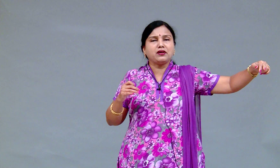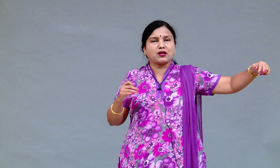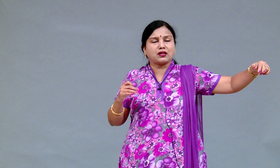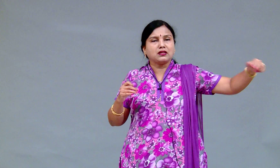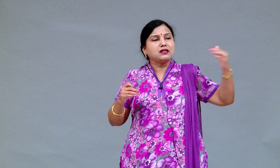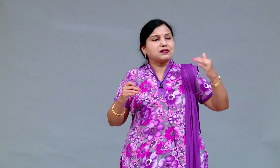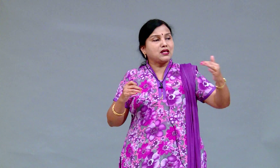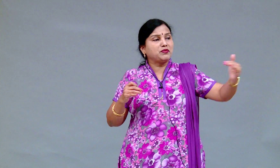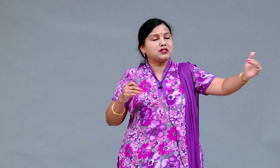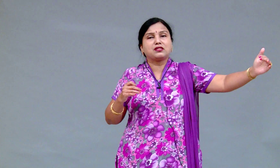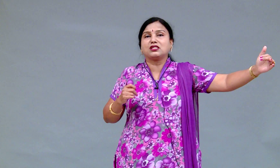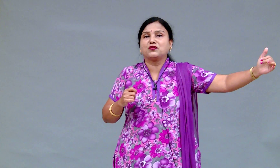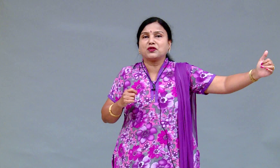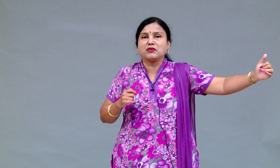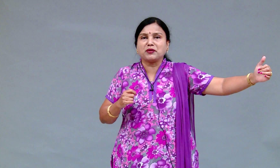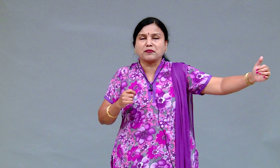clearing some distance from him.